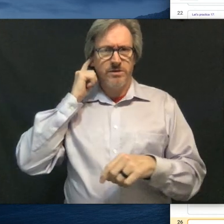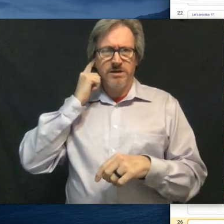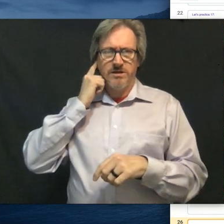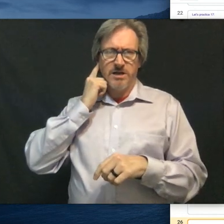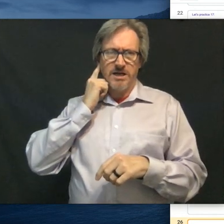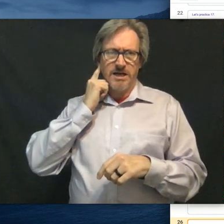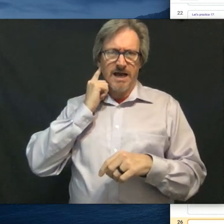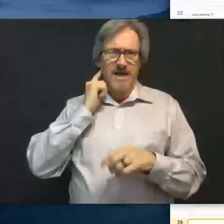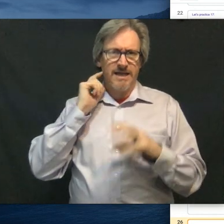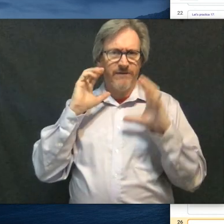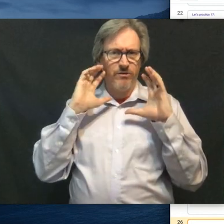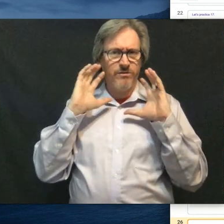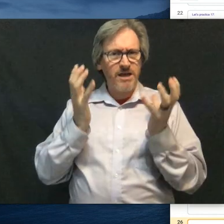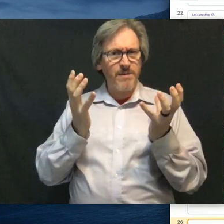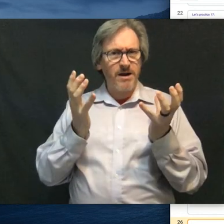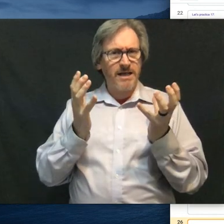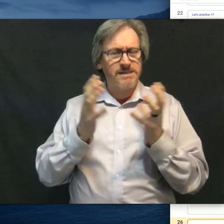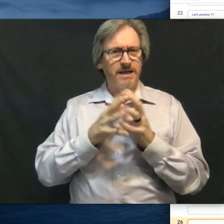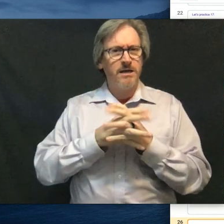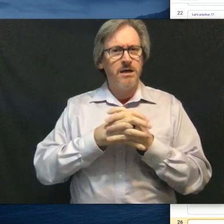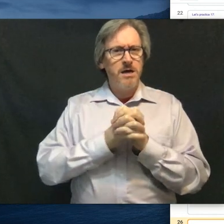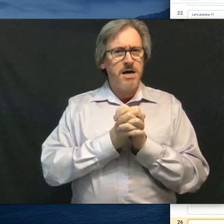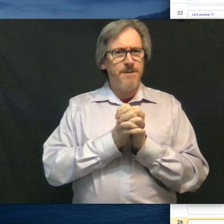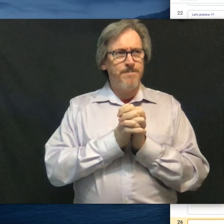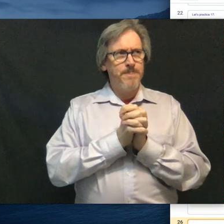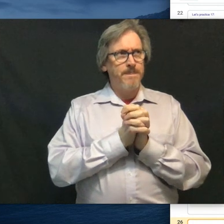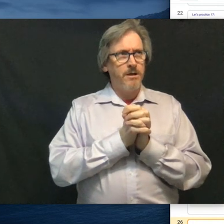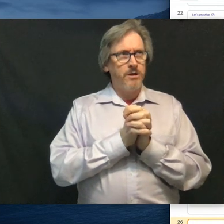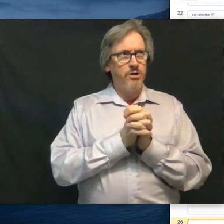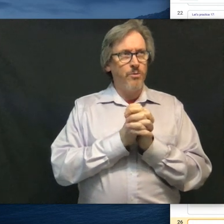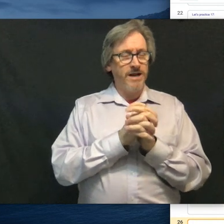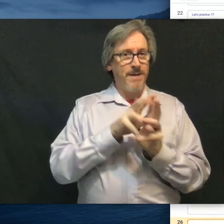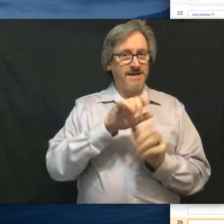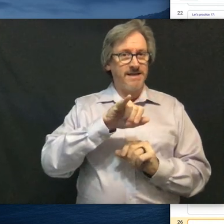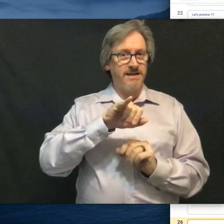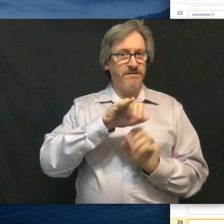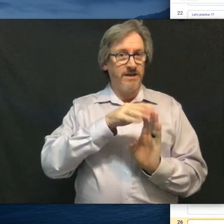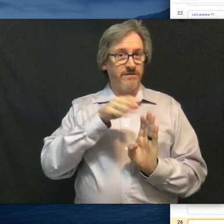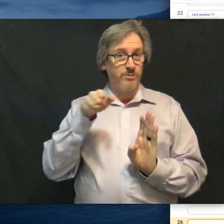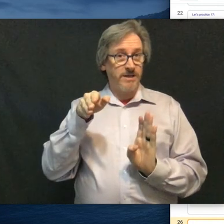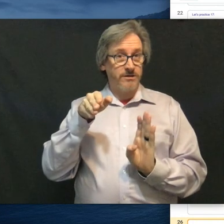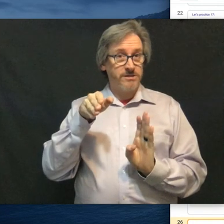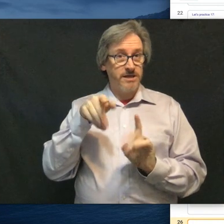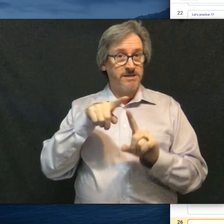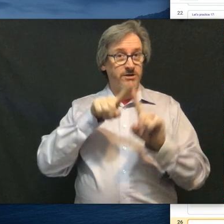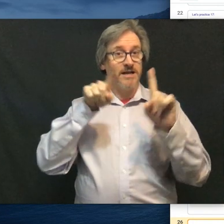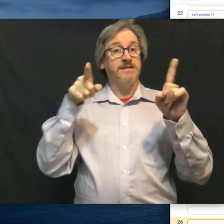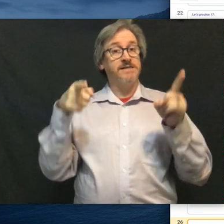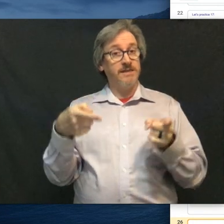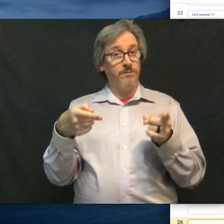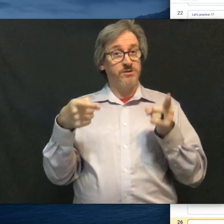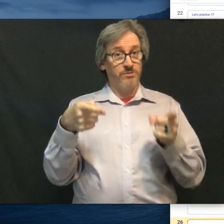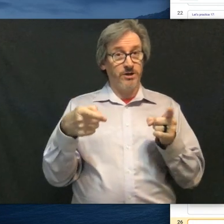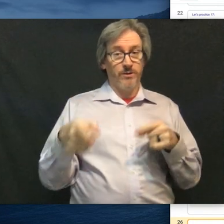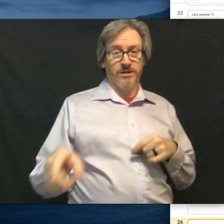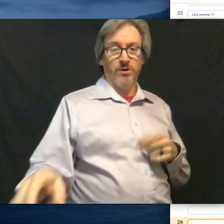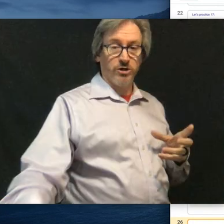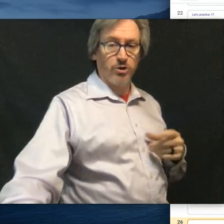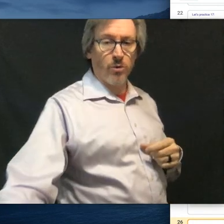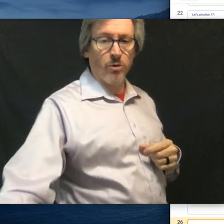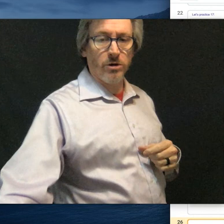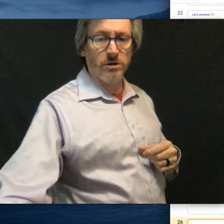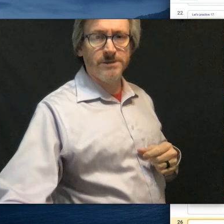So if you think about it, it's like you want to get past the idea of individual letters and start getting to syllables really quickly